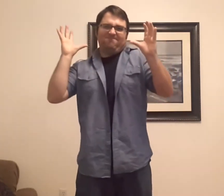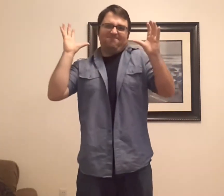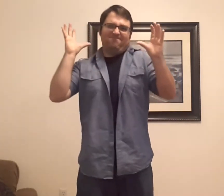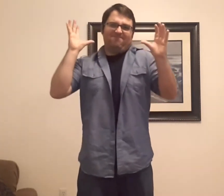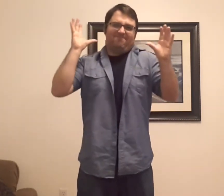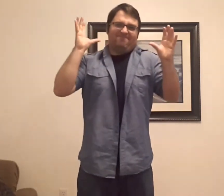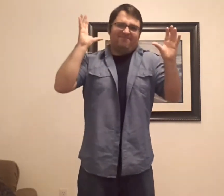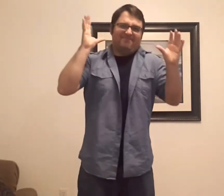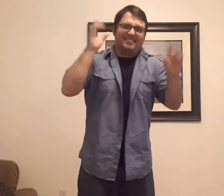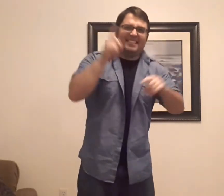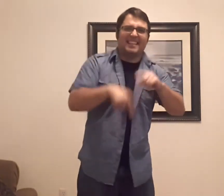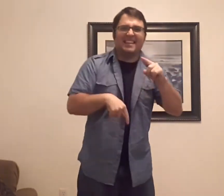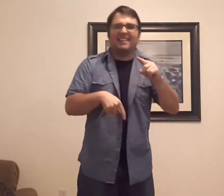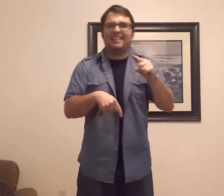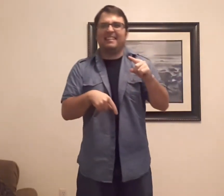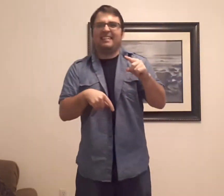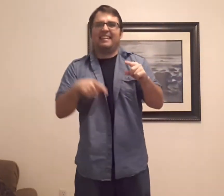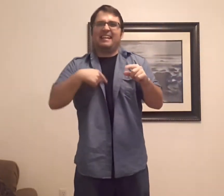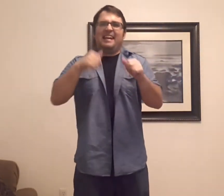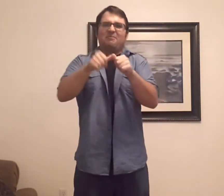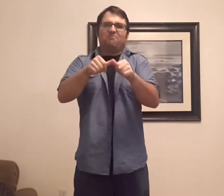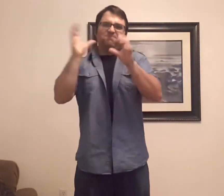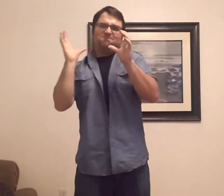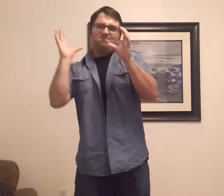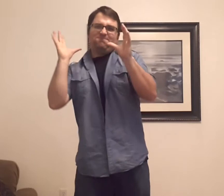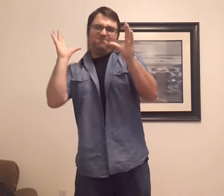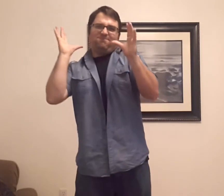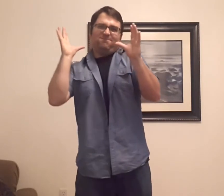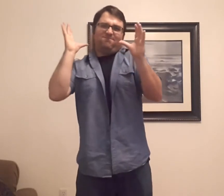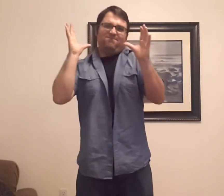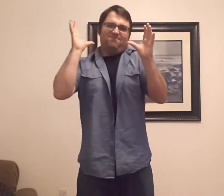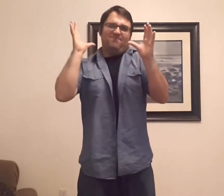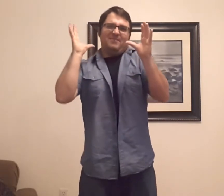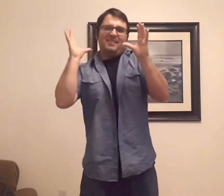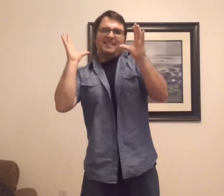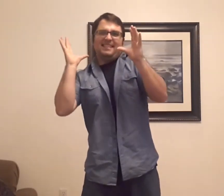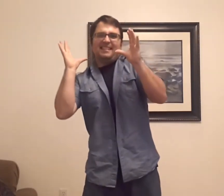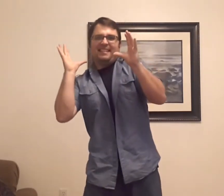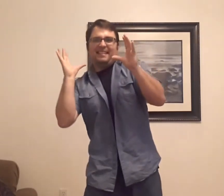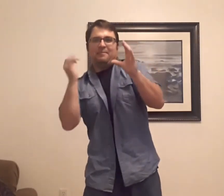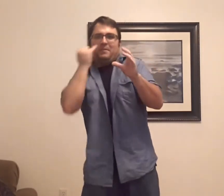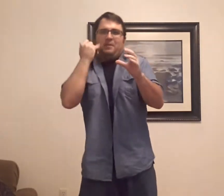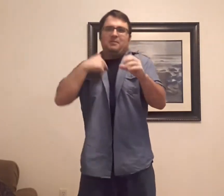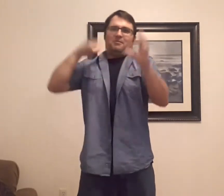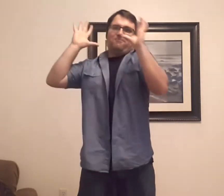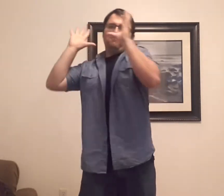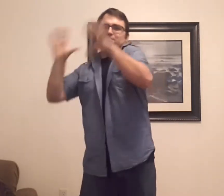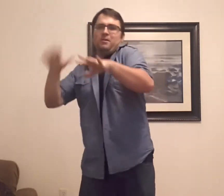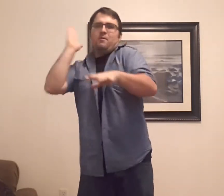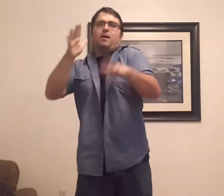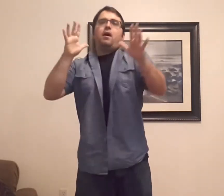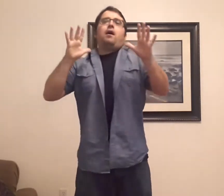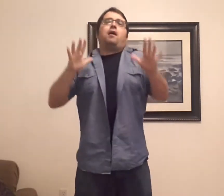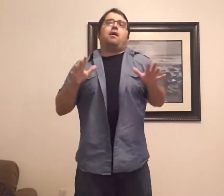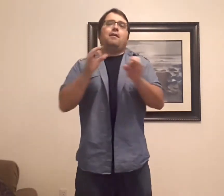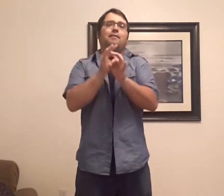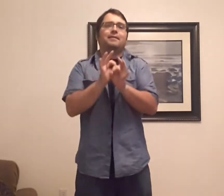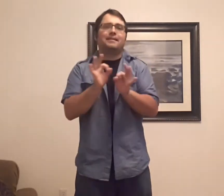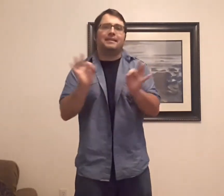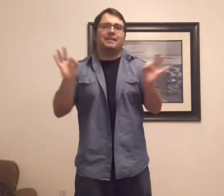More than I can carry. I keep dragging around what's bringing me down. If I just let go, I'd be set